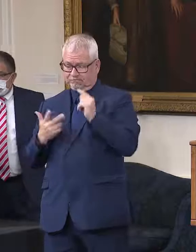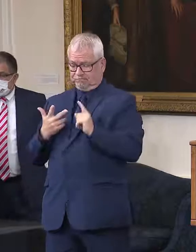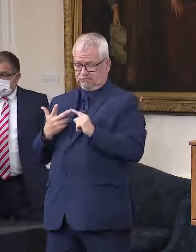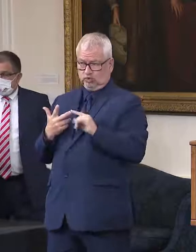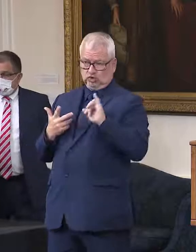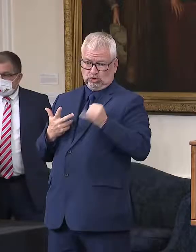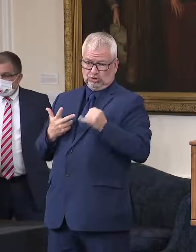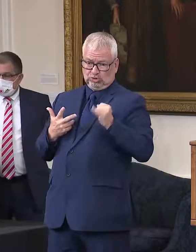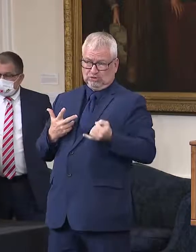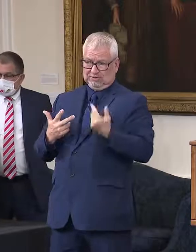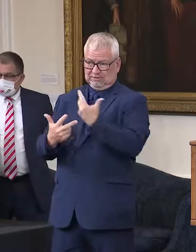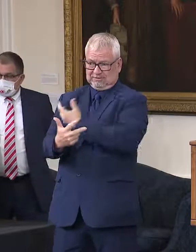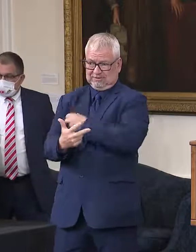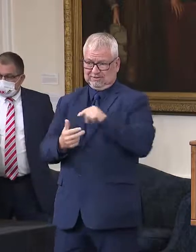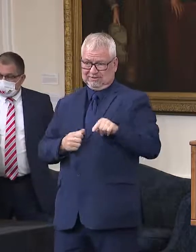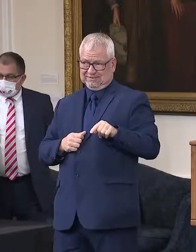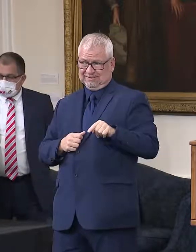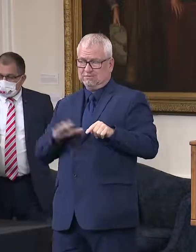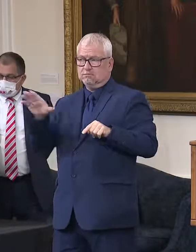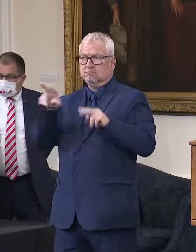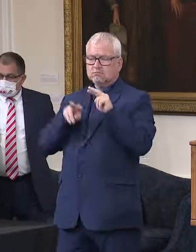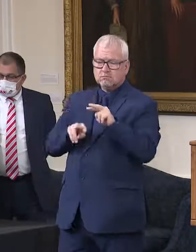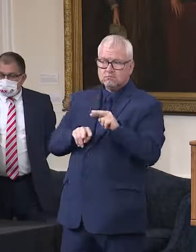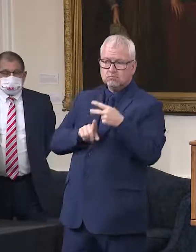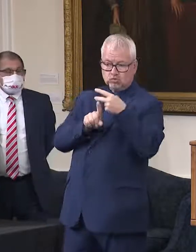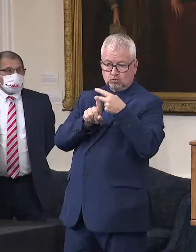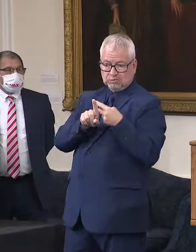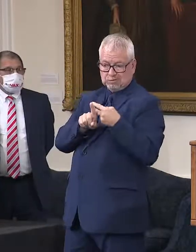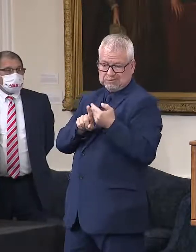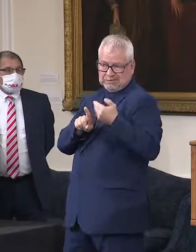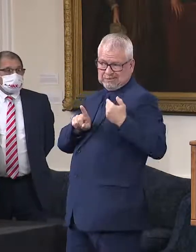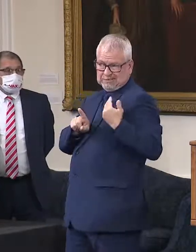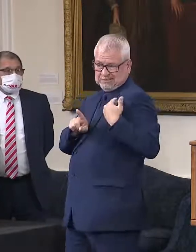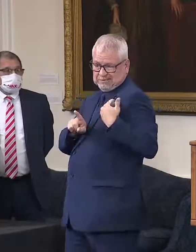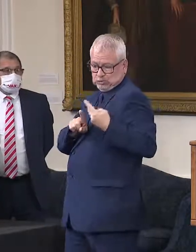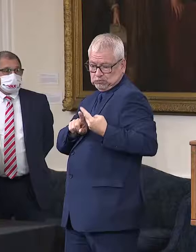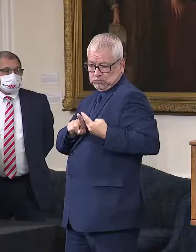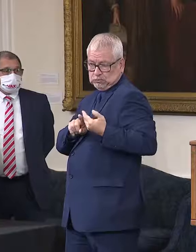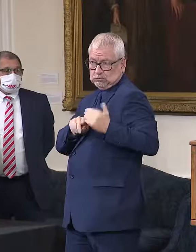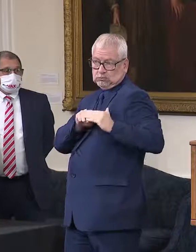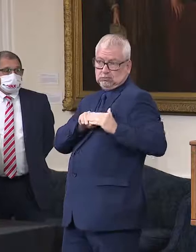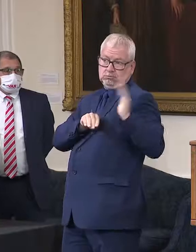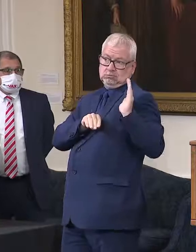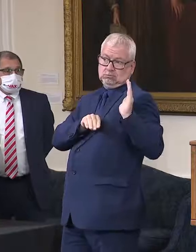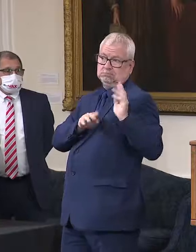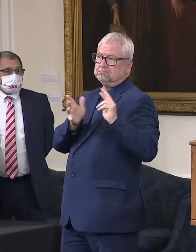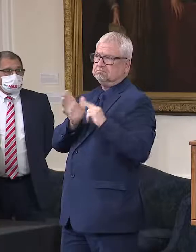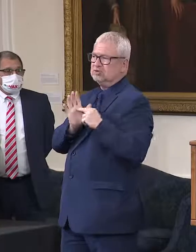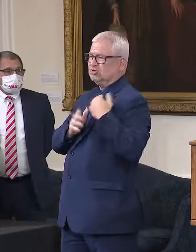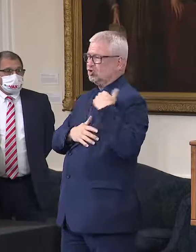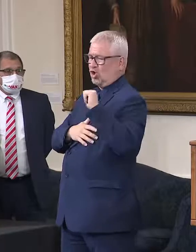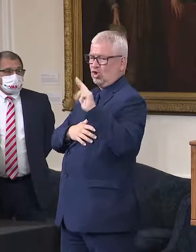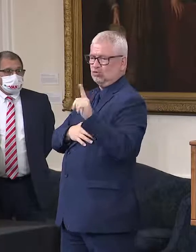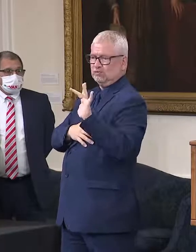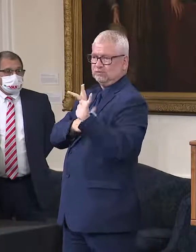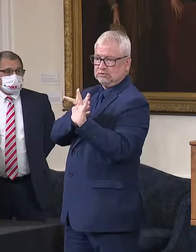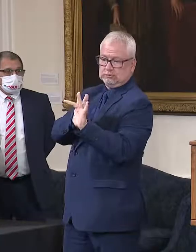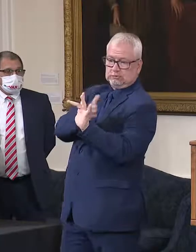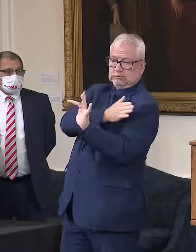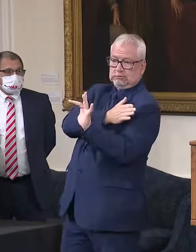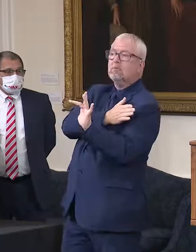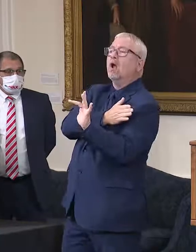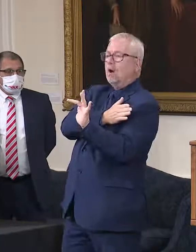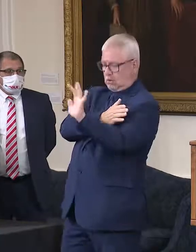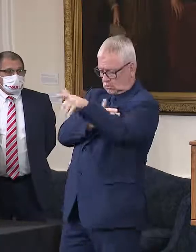vaccine at least 2 months ago, which means on or before August 25th. Both the FDA